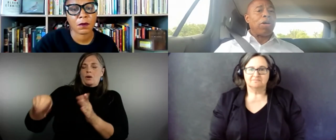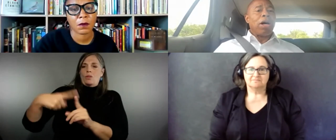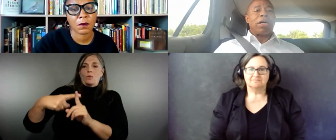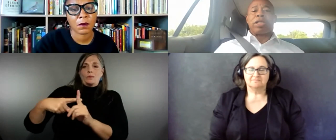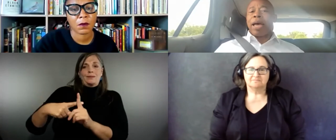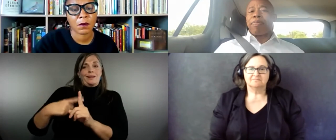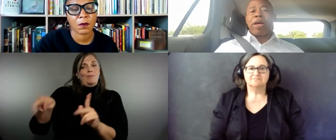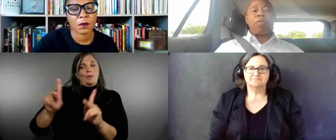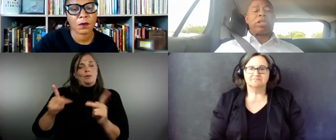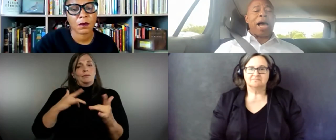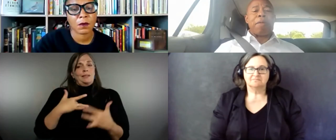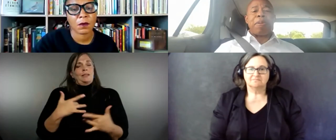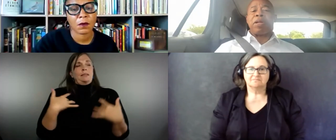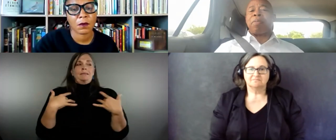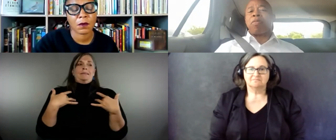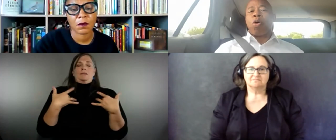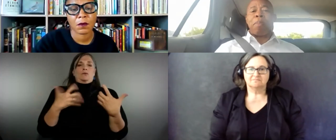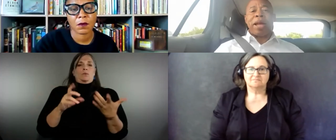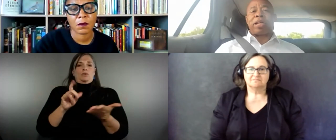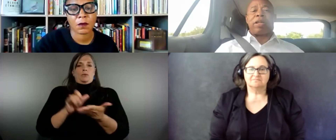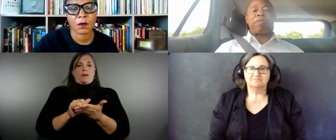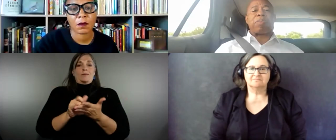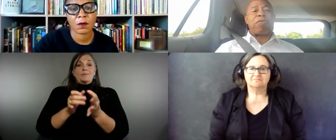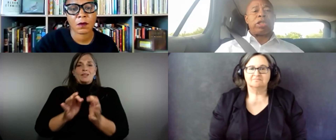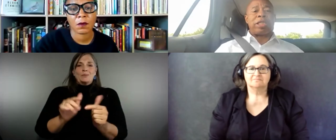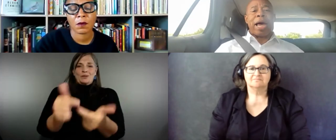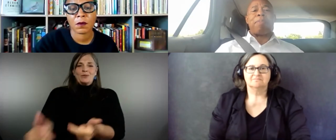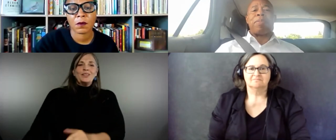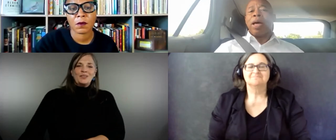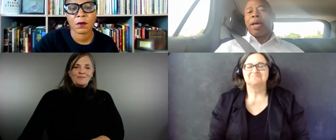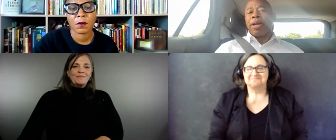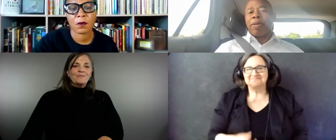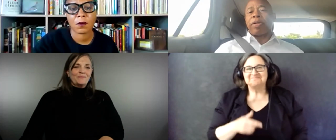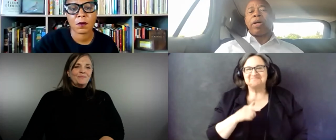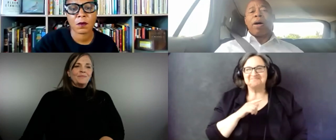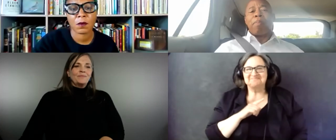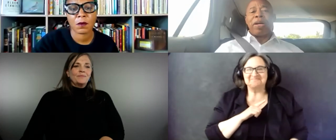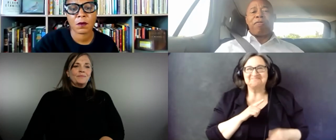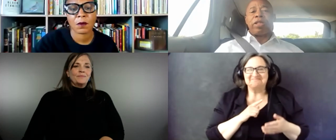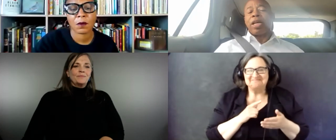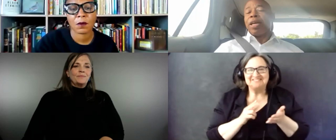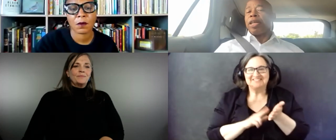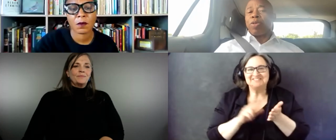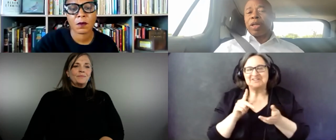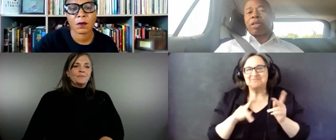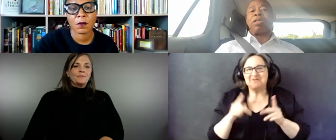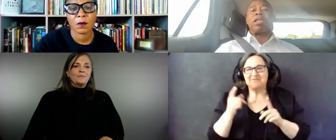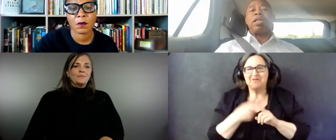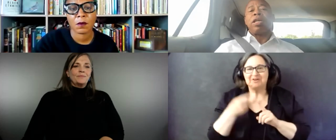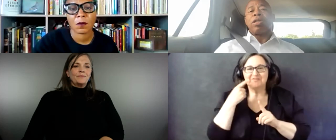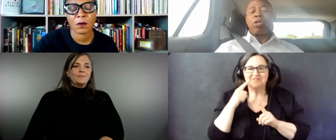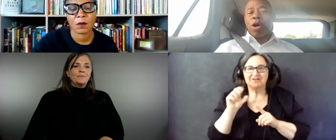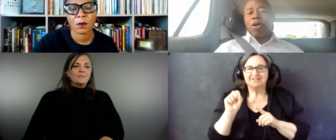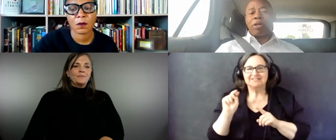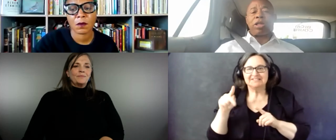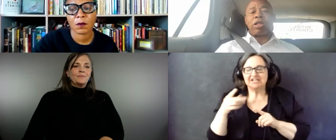so the same thing with signing people up automatically for snap and other benefits there's a reluctancy